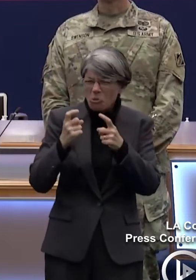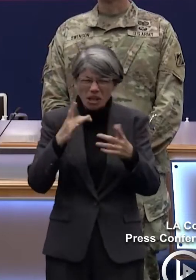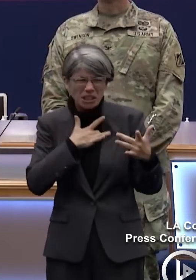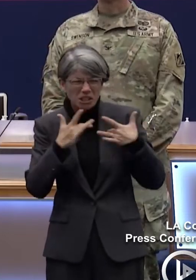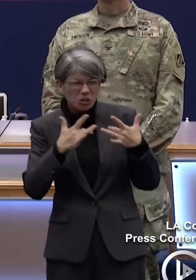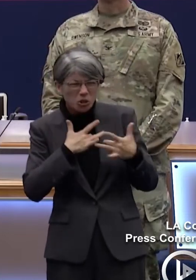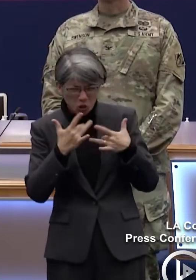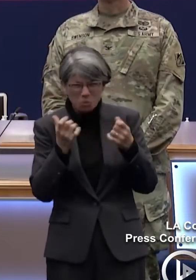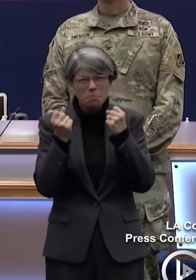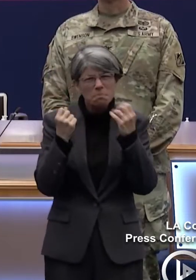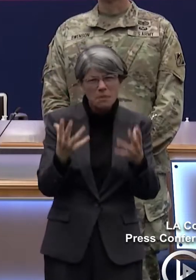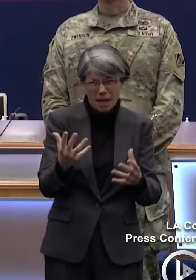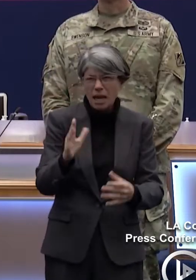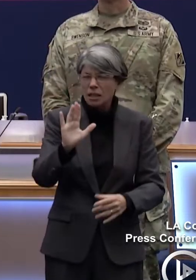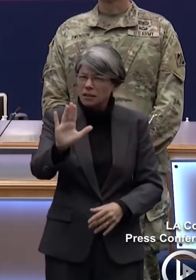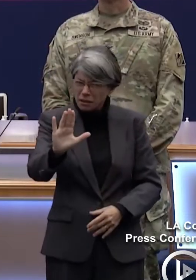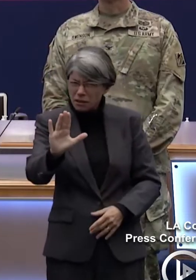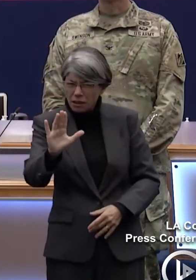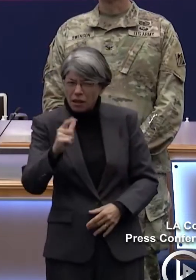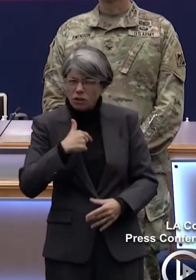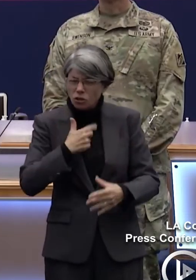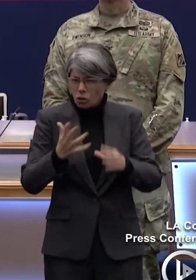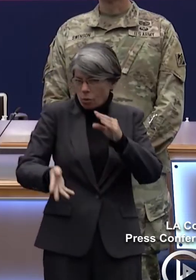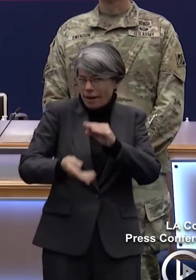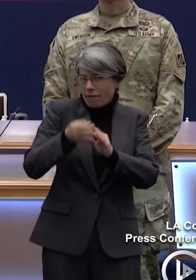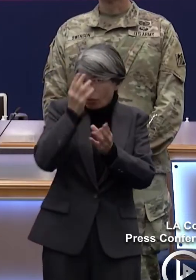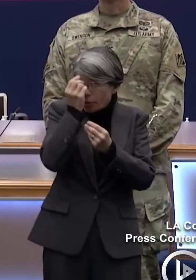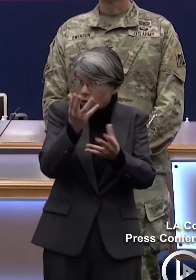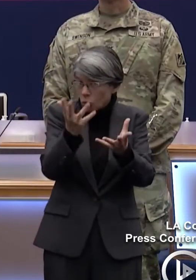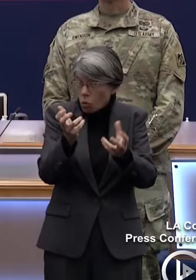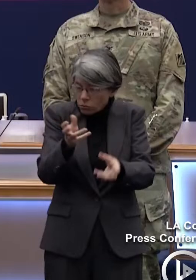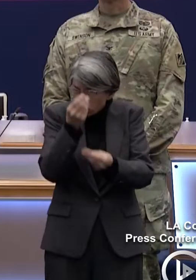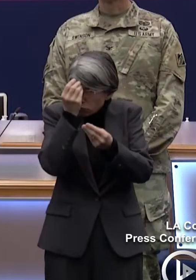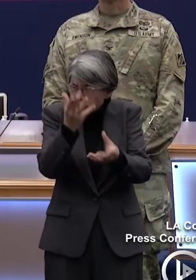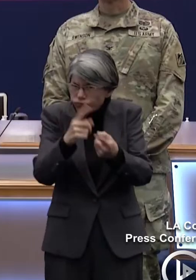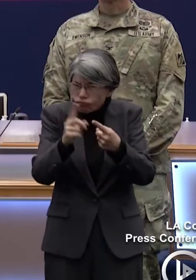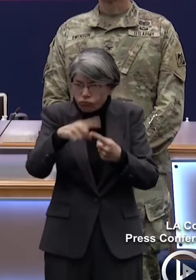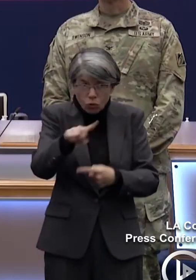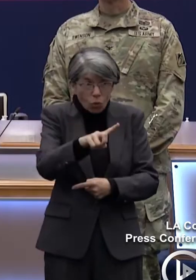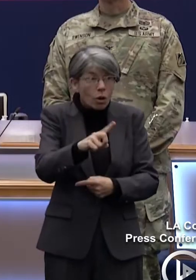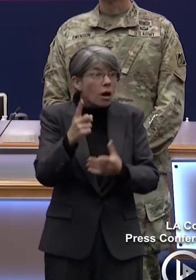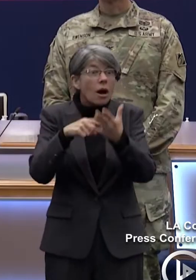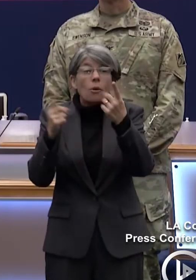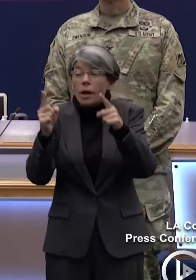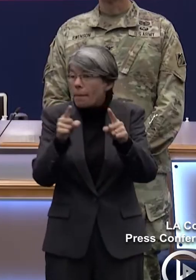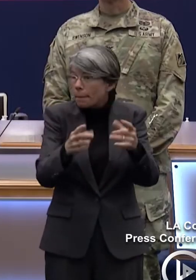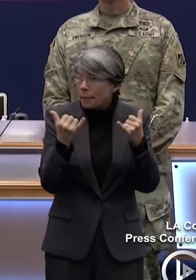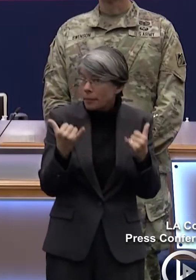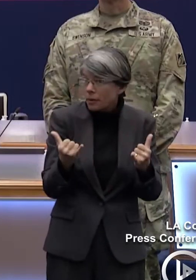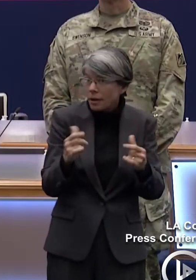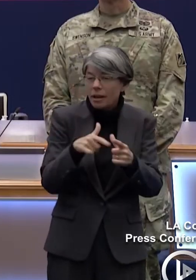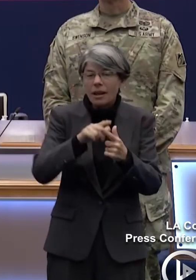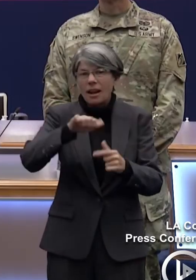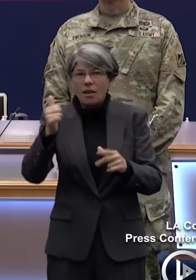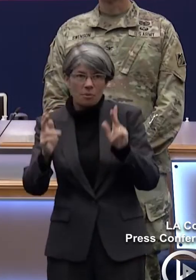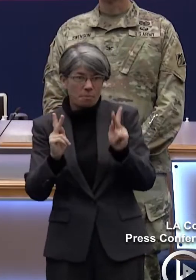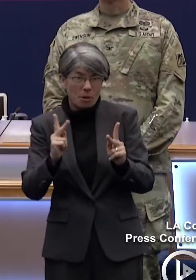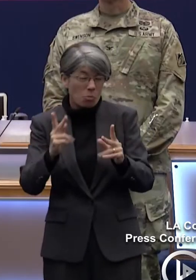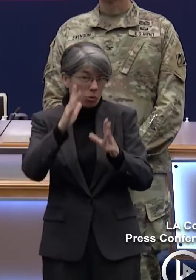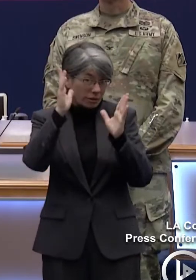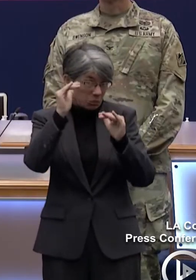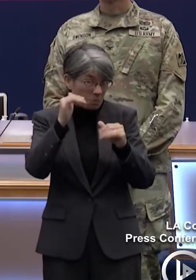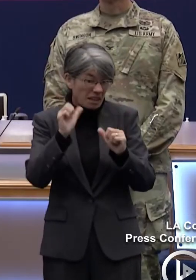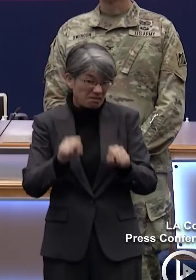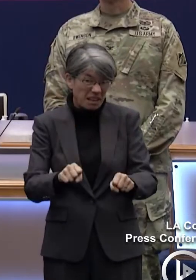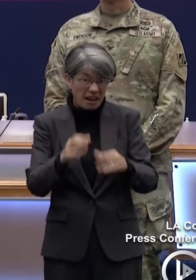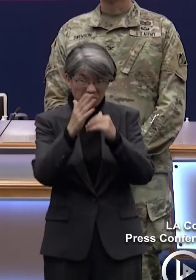testing, so I want to take a moment to provide some additional information on what's happening now and what residents can expect